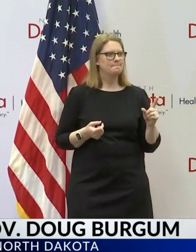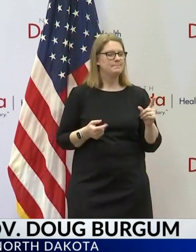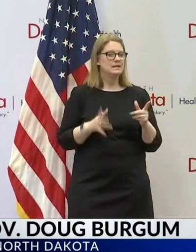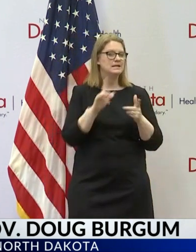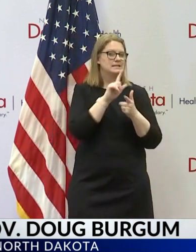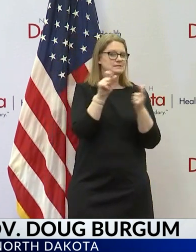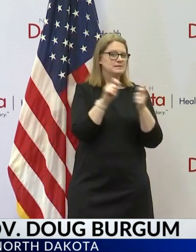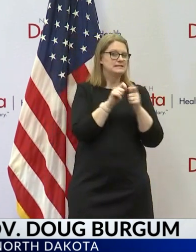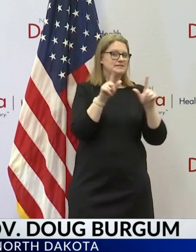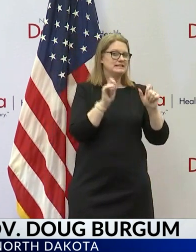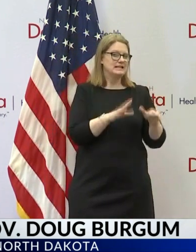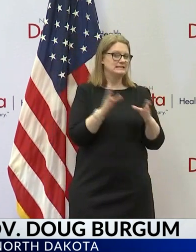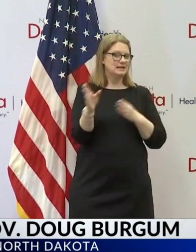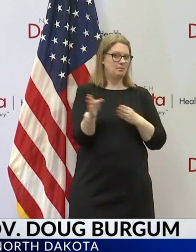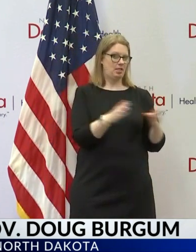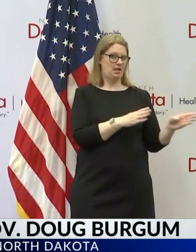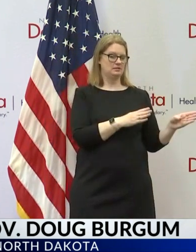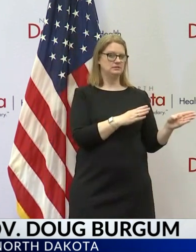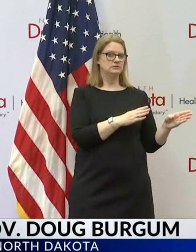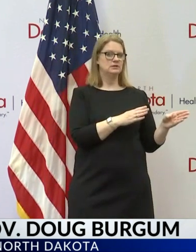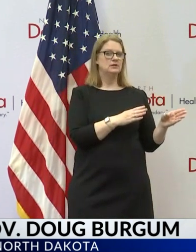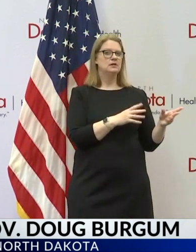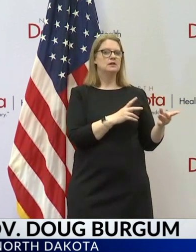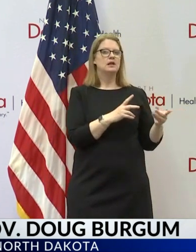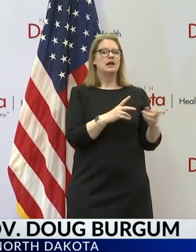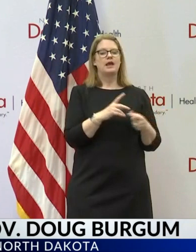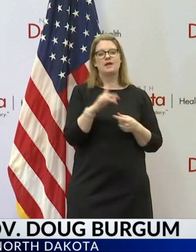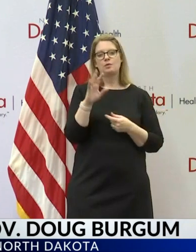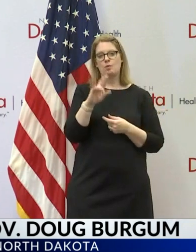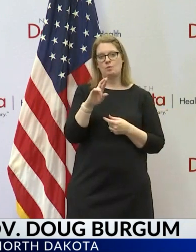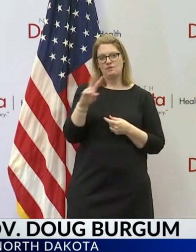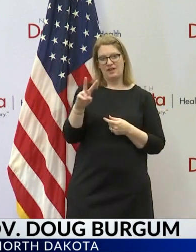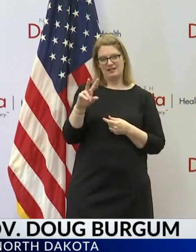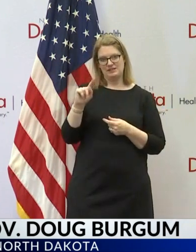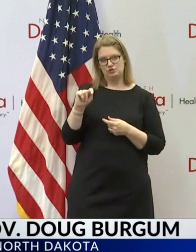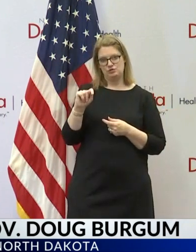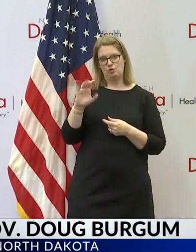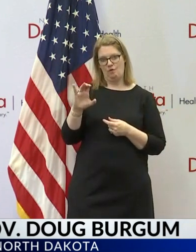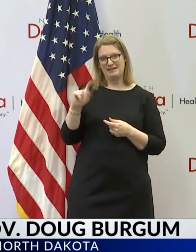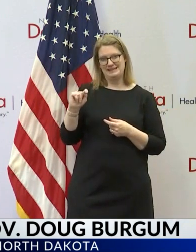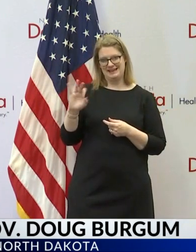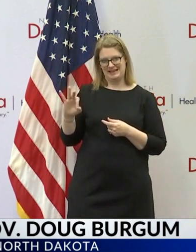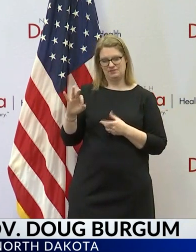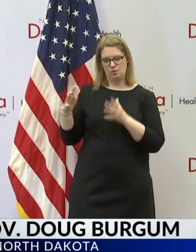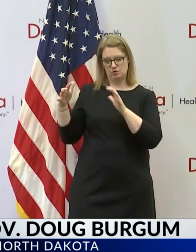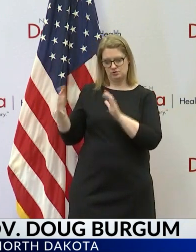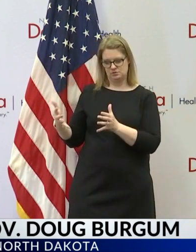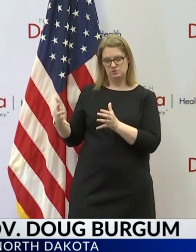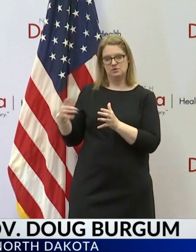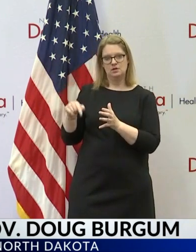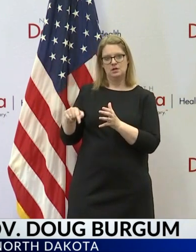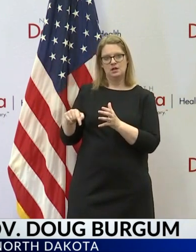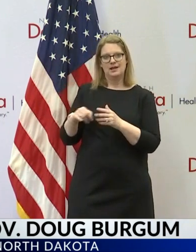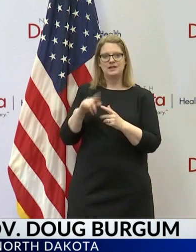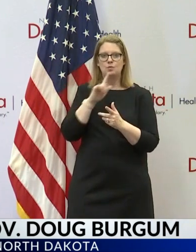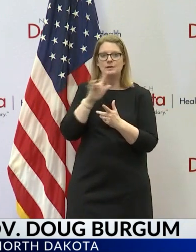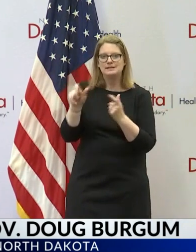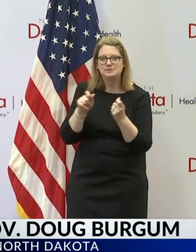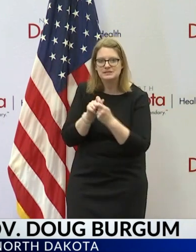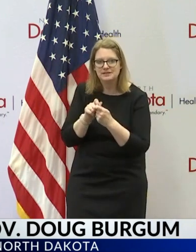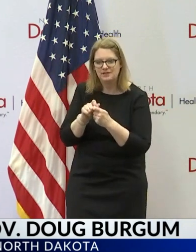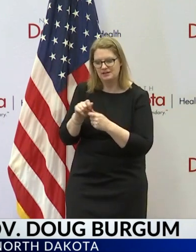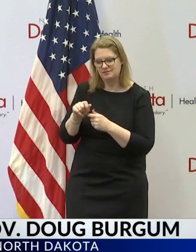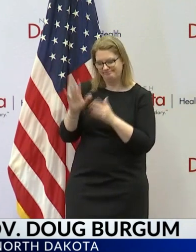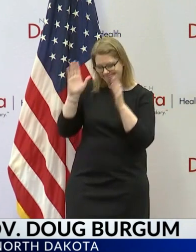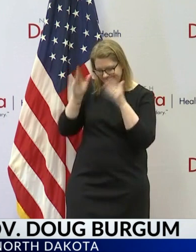testing plans that we have in place, and with the Red River Valley COVID Task Force and the really targeted Cass County, I